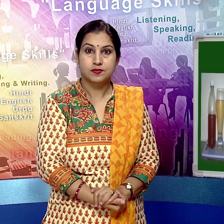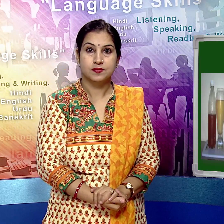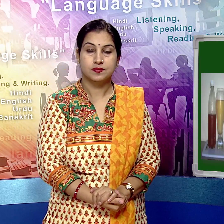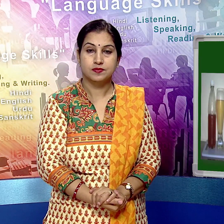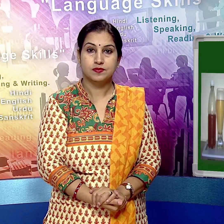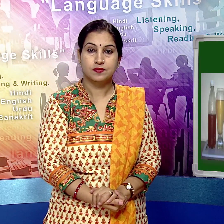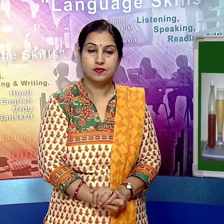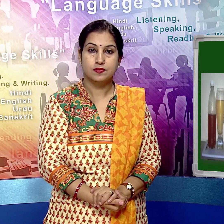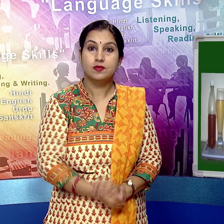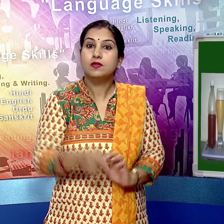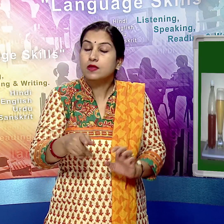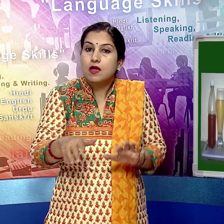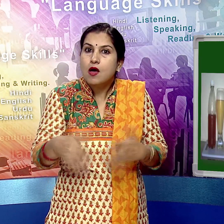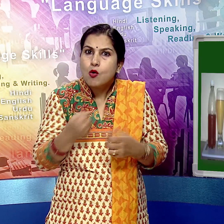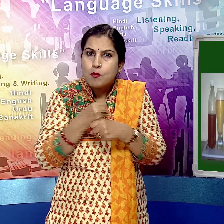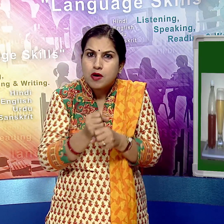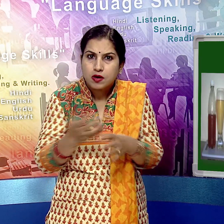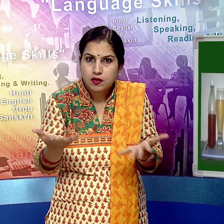For preparing squash,